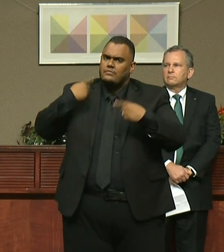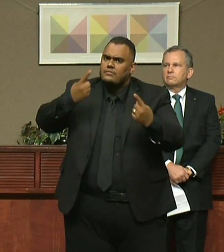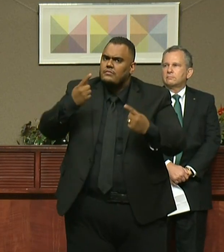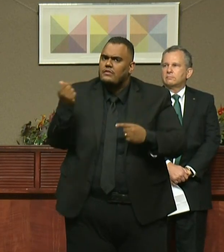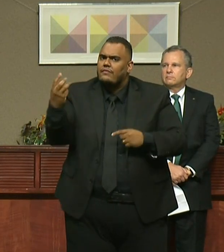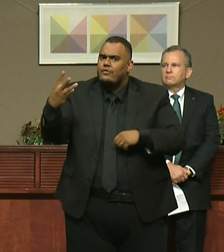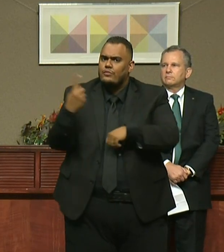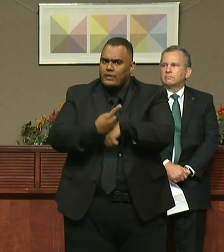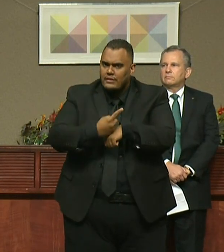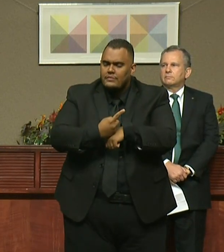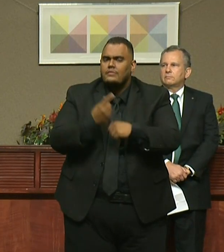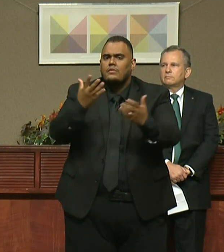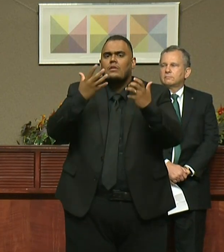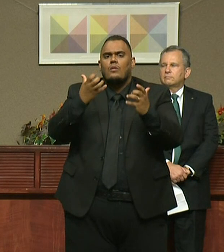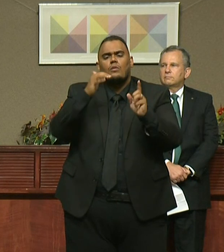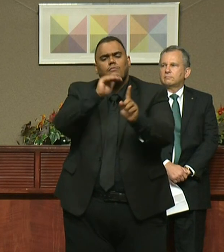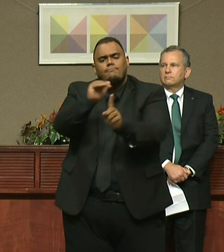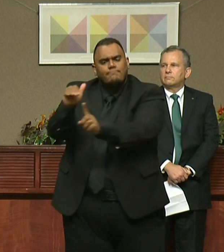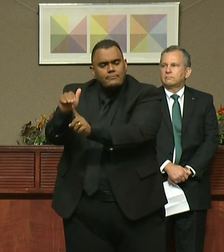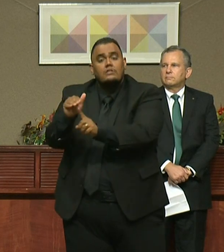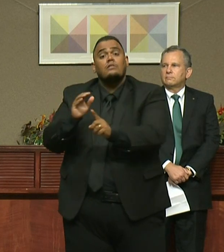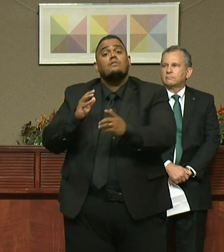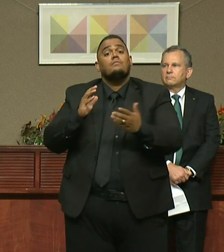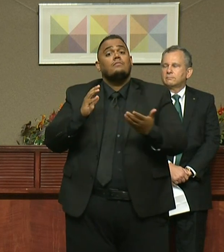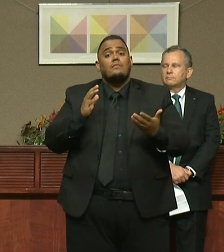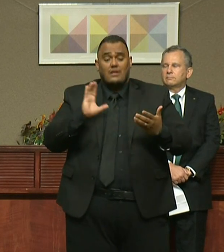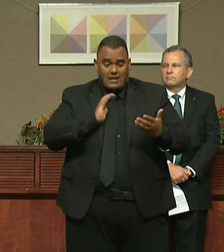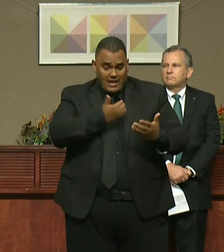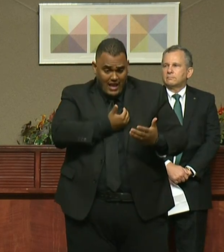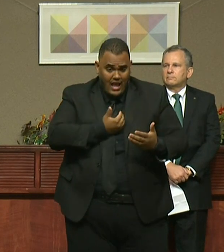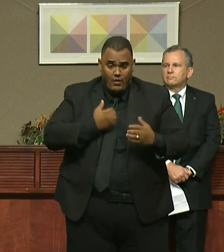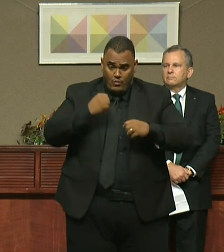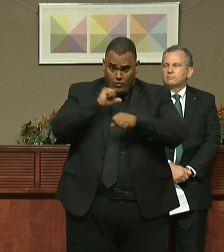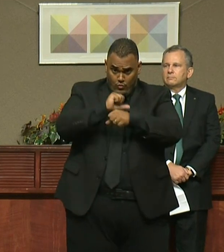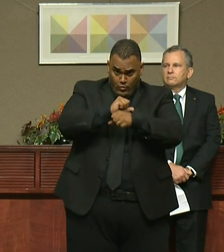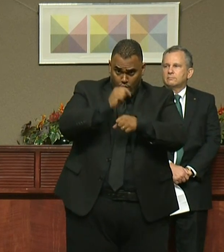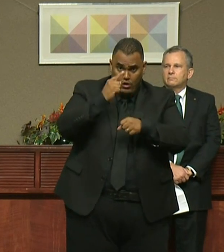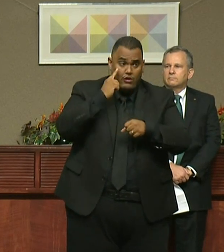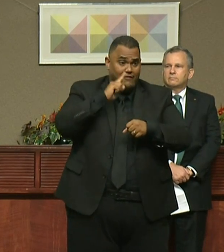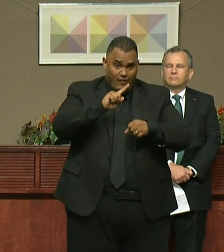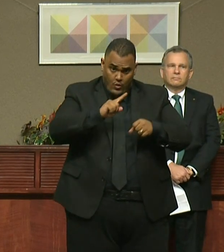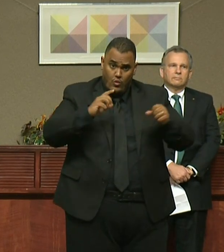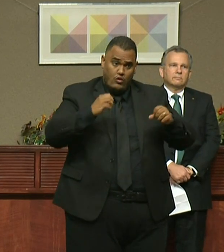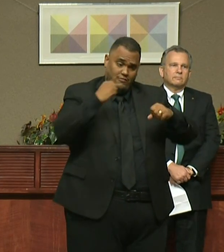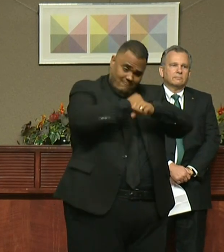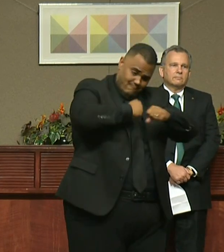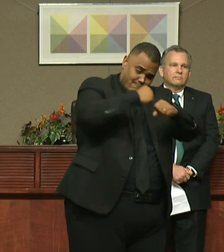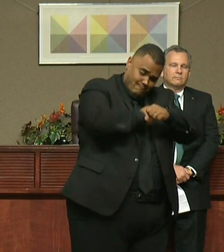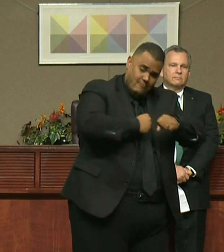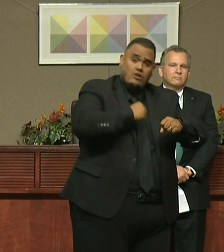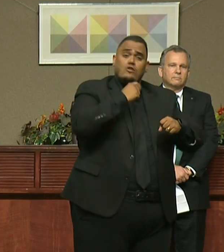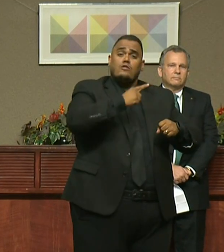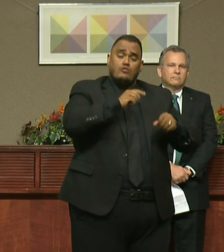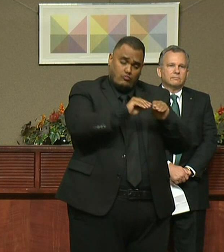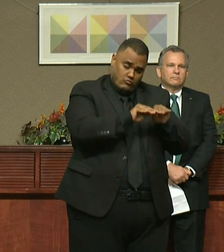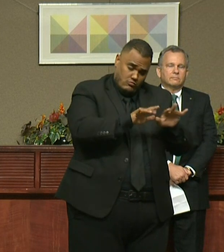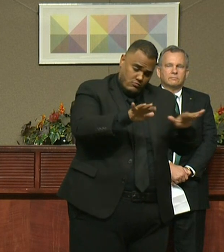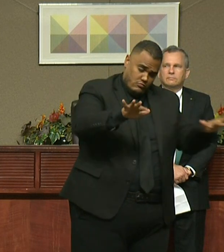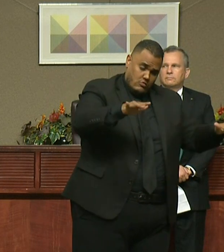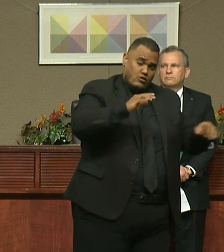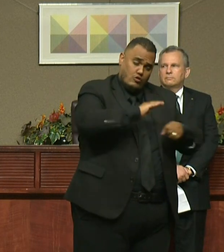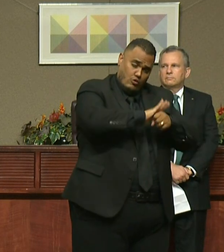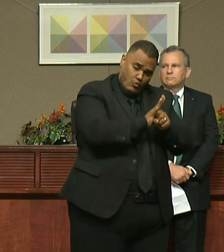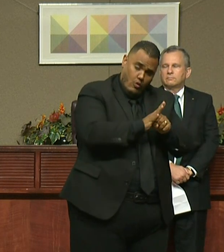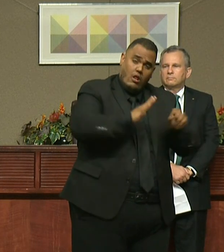remind everybody that our work to fight COVID-19 is not done, and we, like Mayor Demings, believe that testing remains